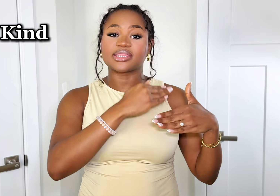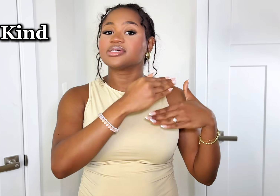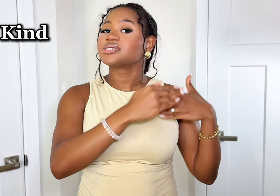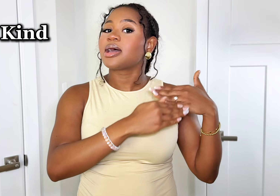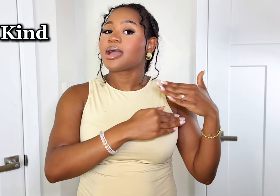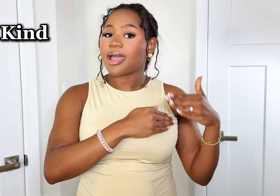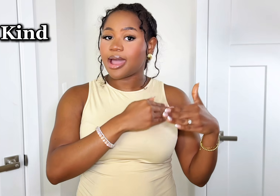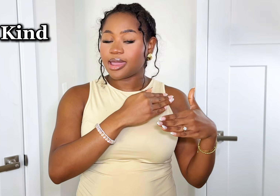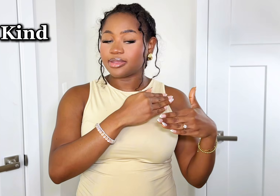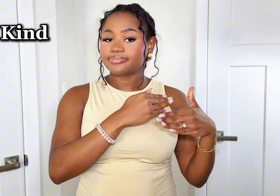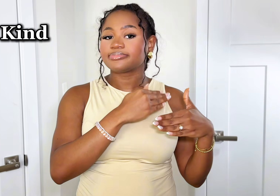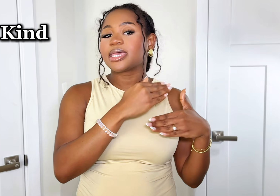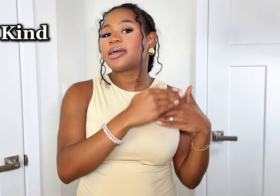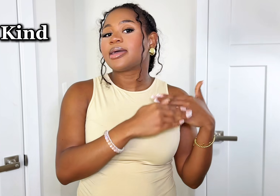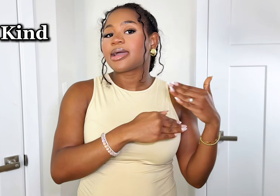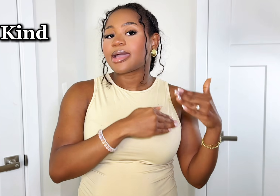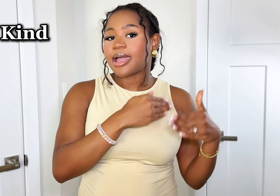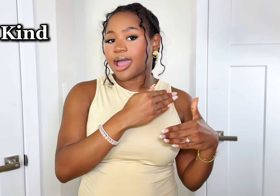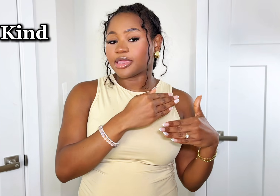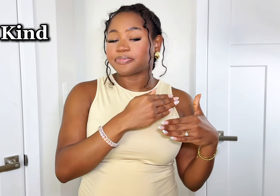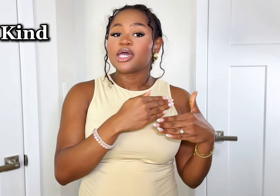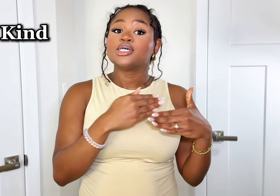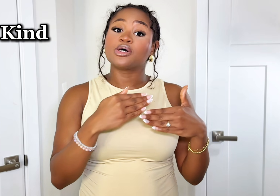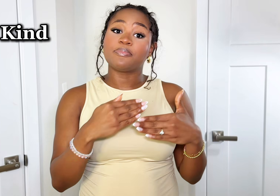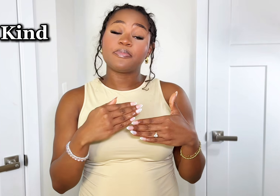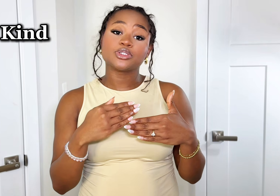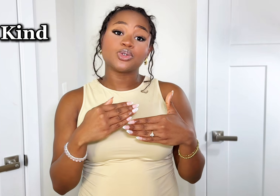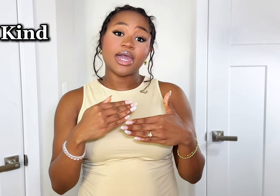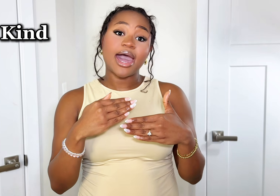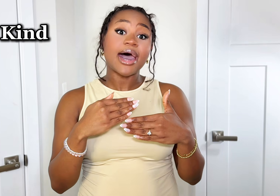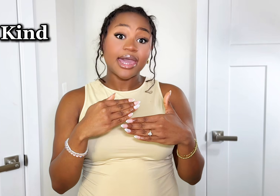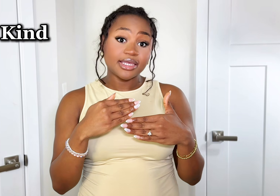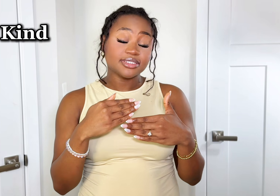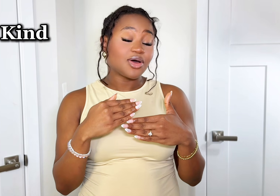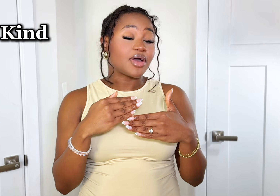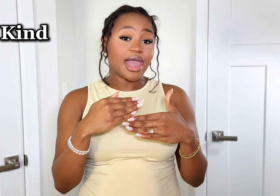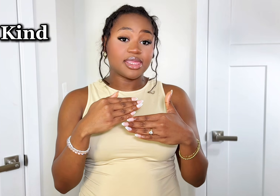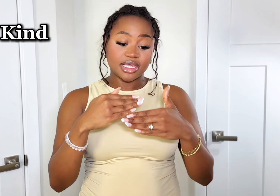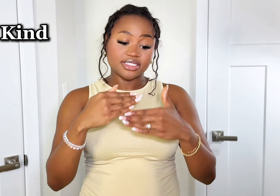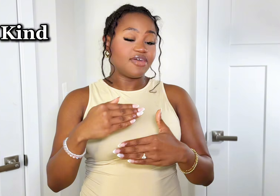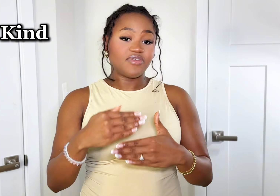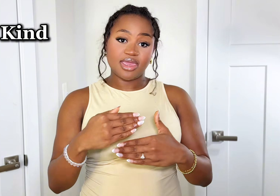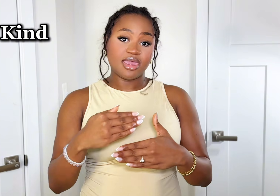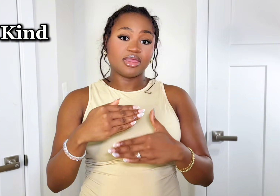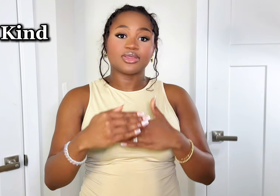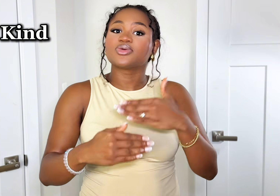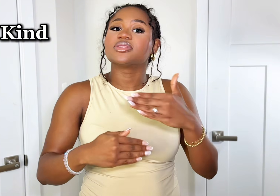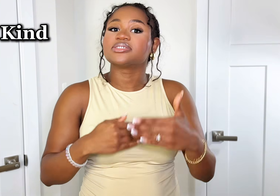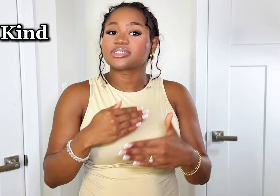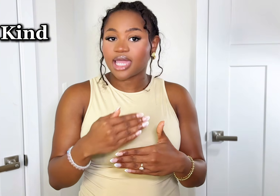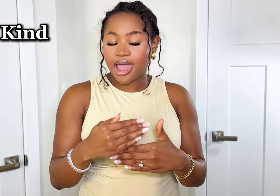this. Kind, kind. Some people do kind or kindness even here. They do this kind.